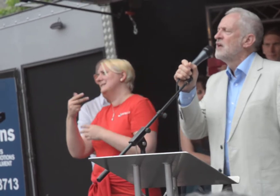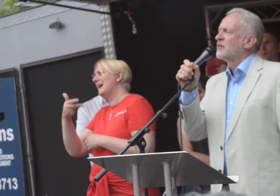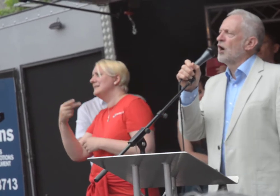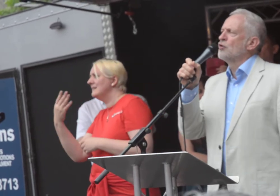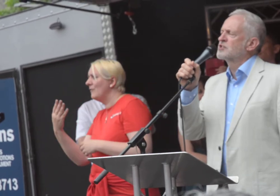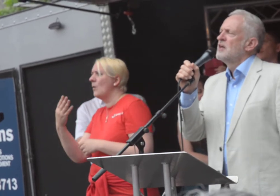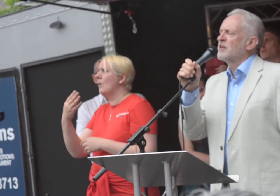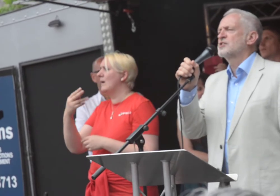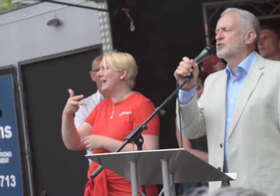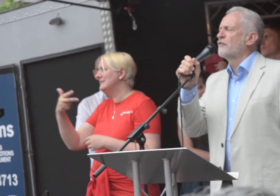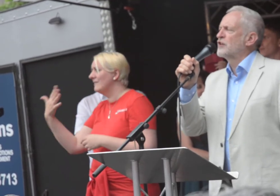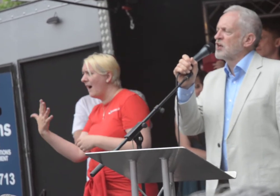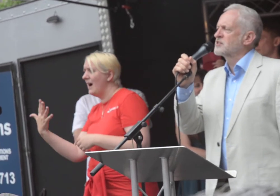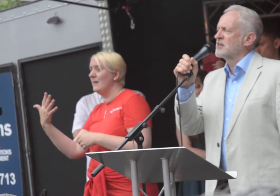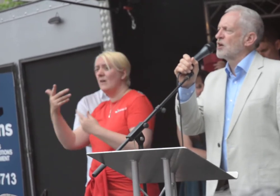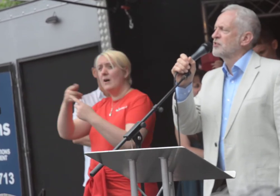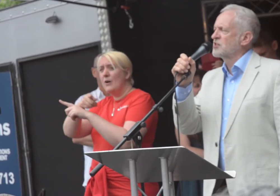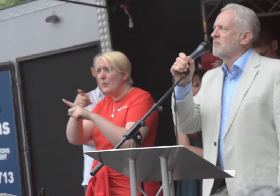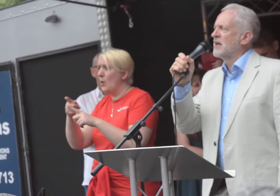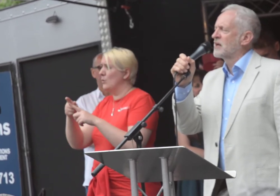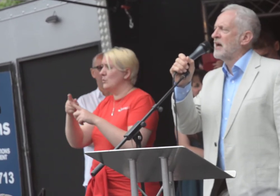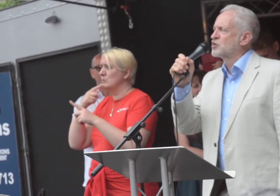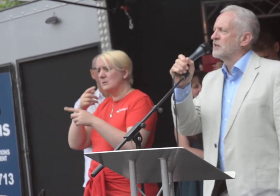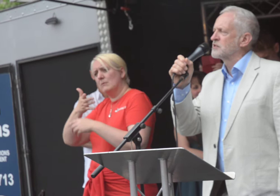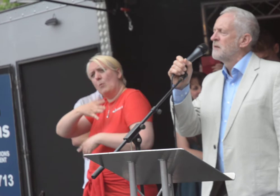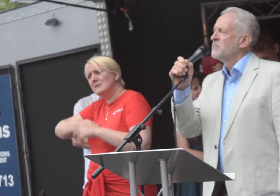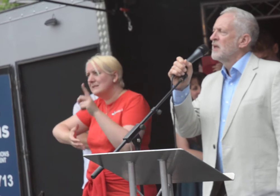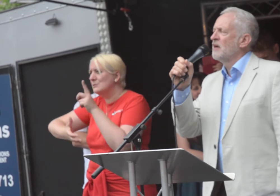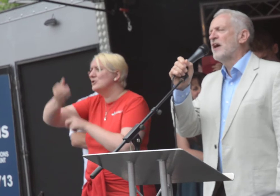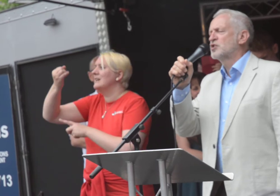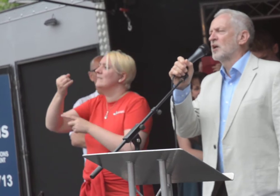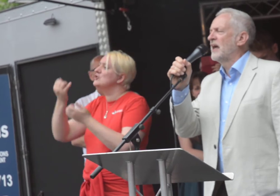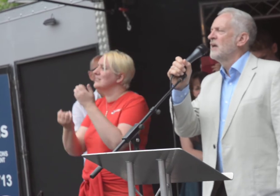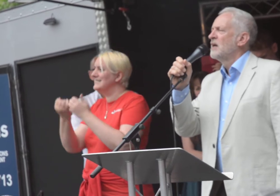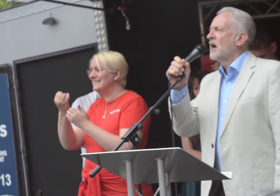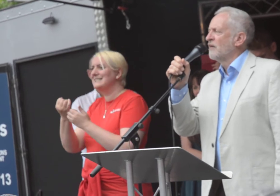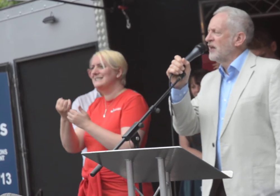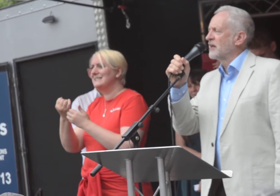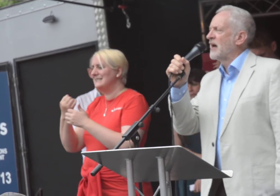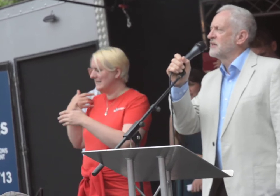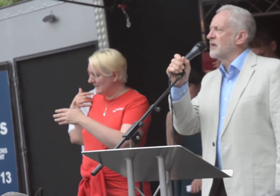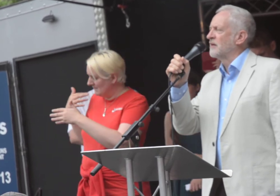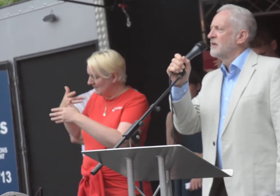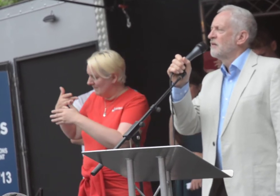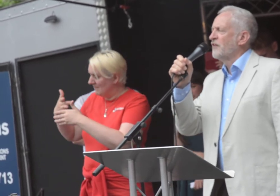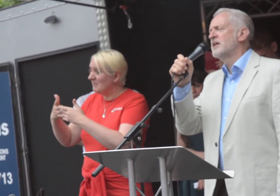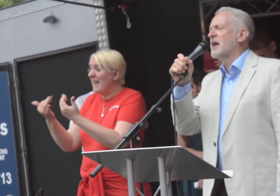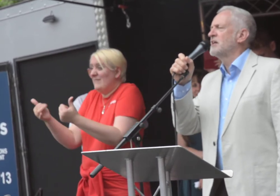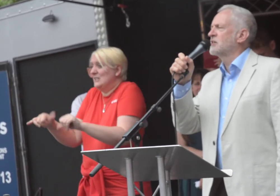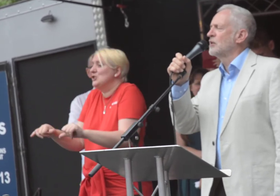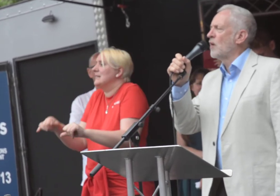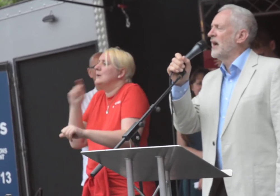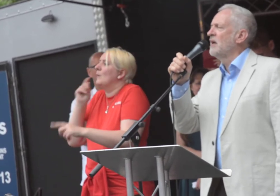84-85, those that stood for justice on so many occasions, eventually are vindicated.